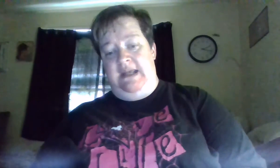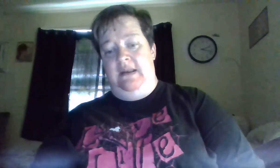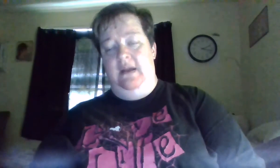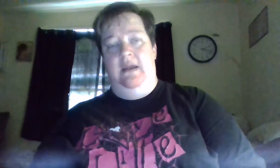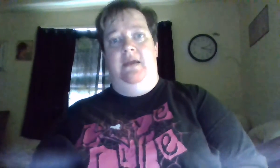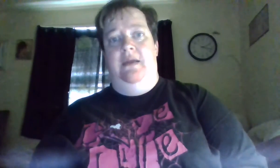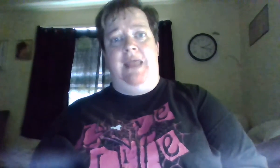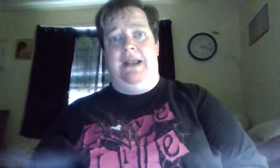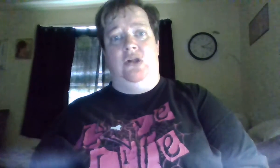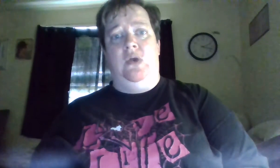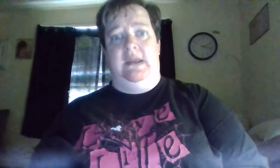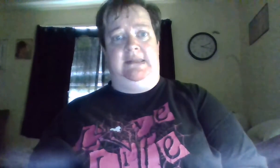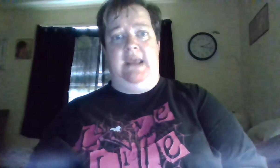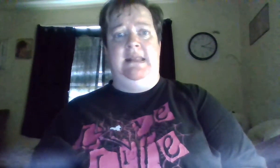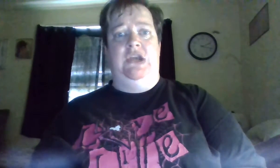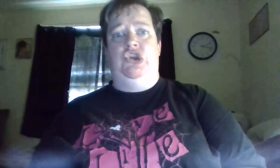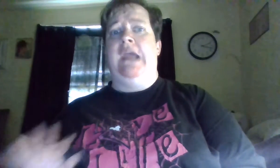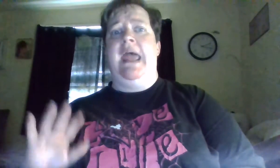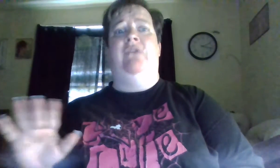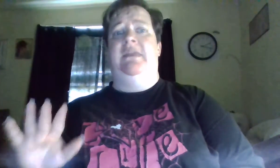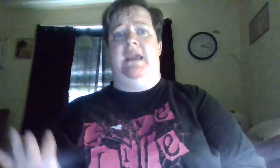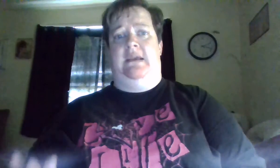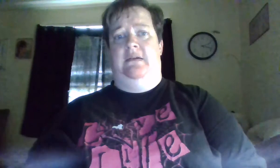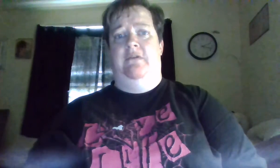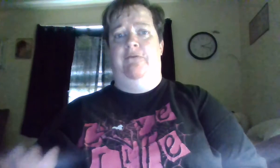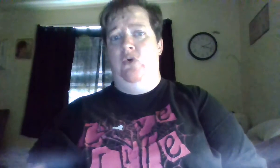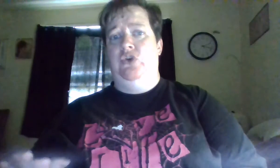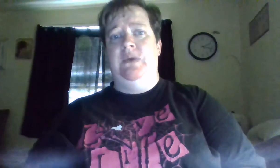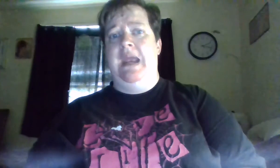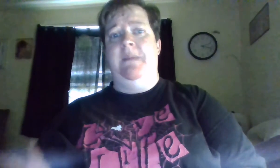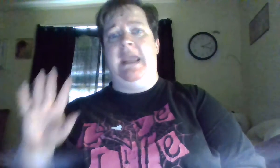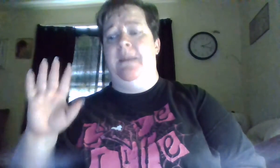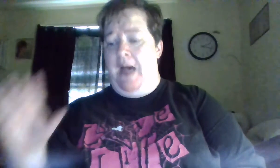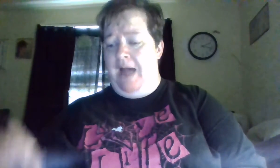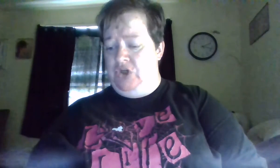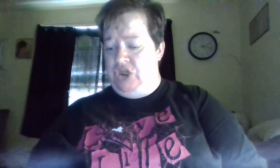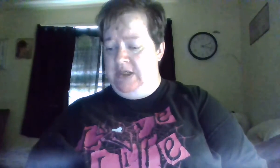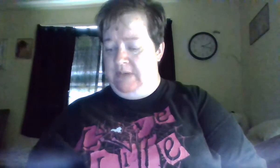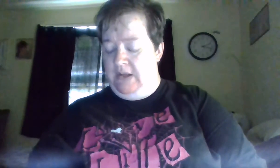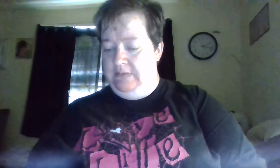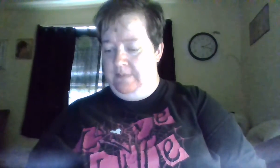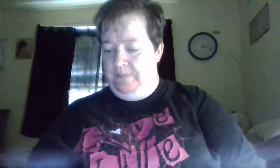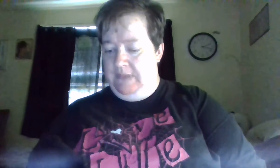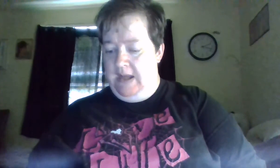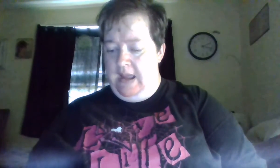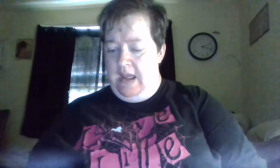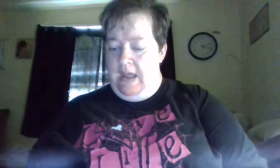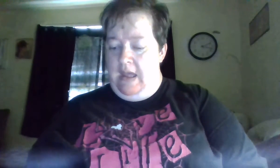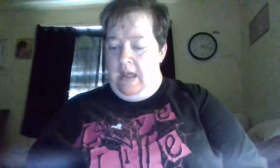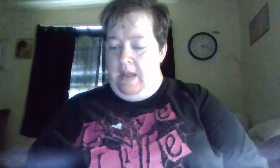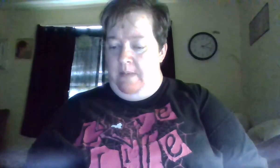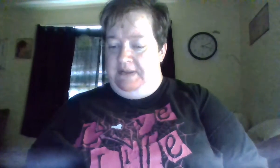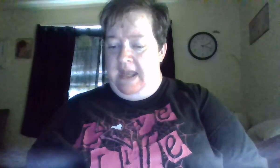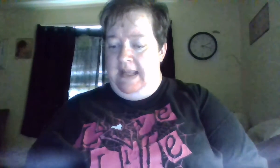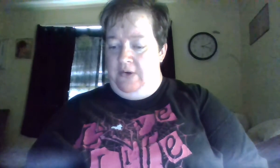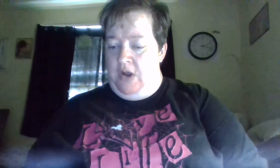in like locusts, and they took everything. Food, you name it, they impoverished Israel. But then later on,